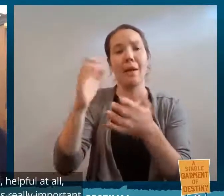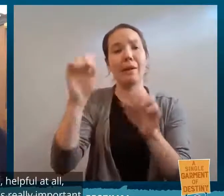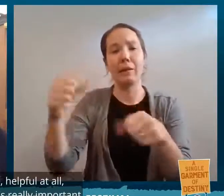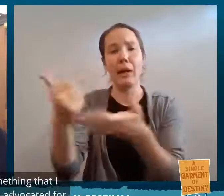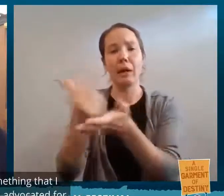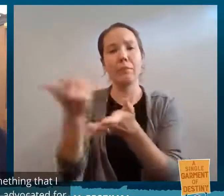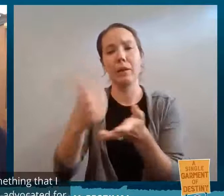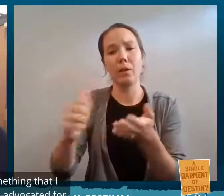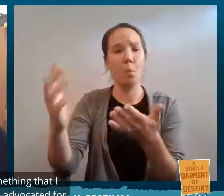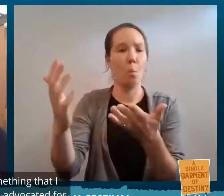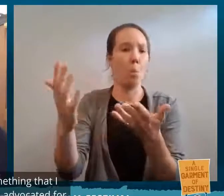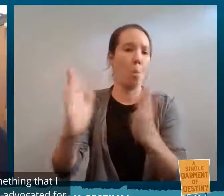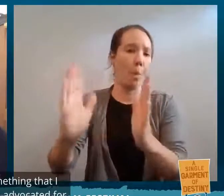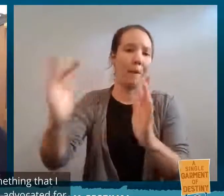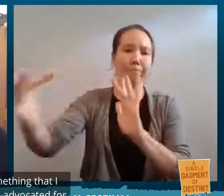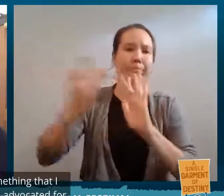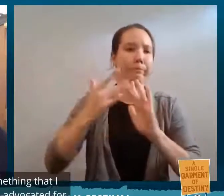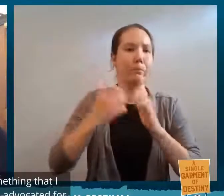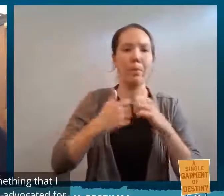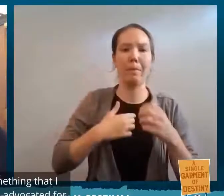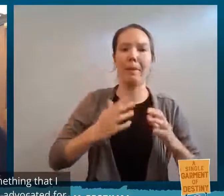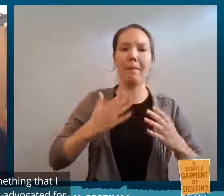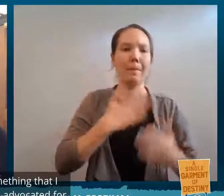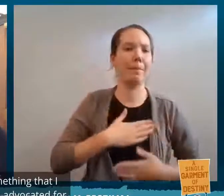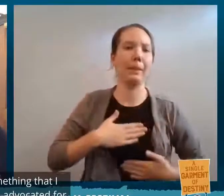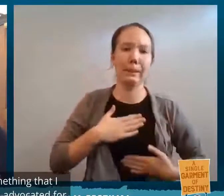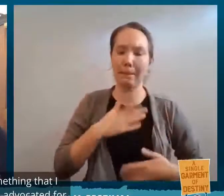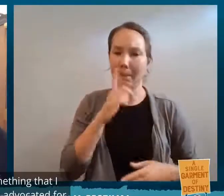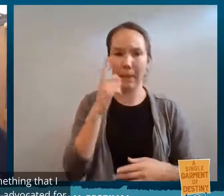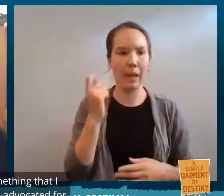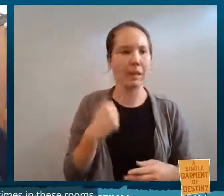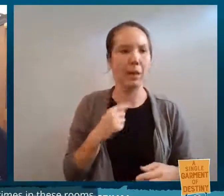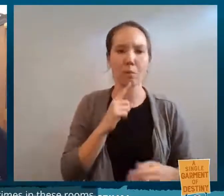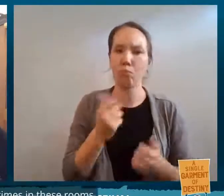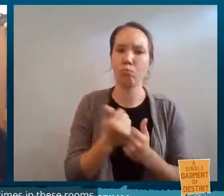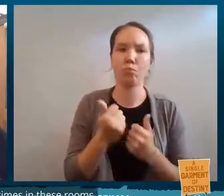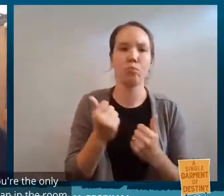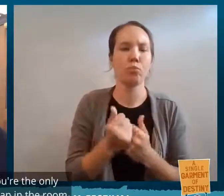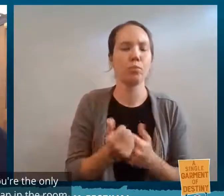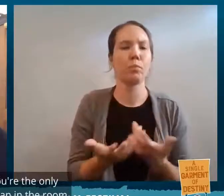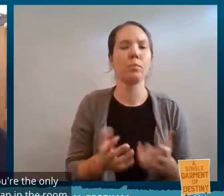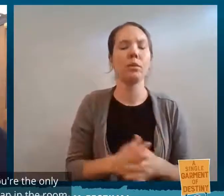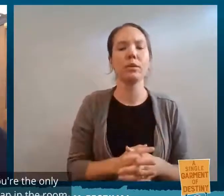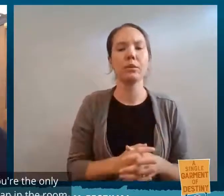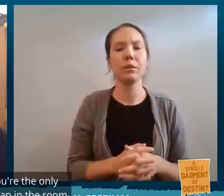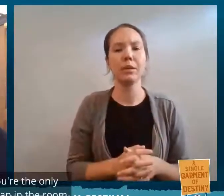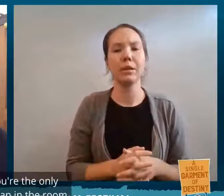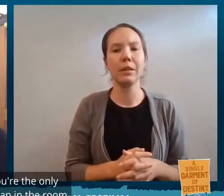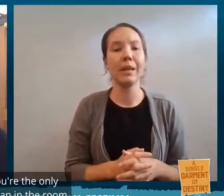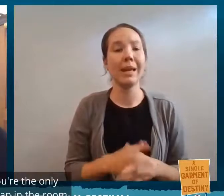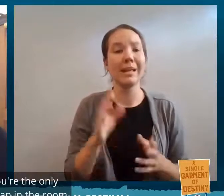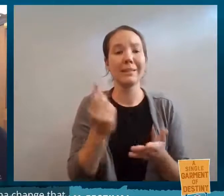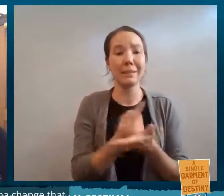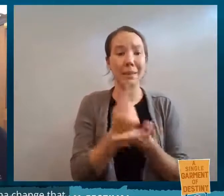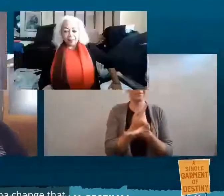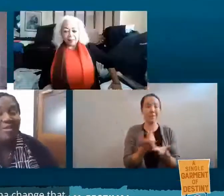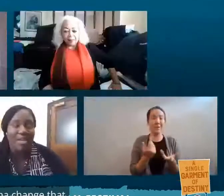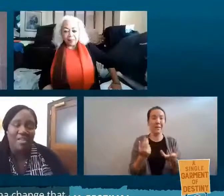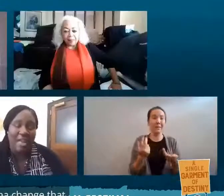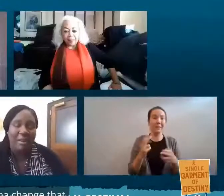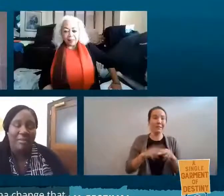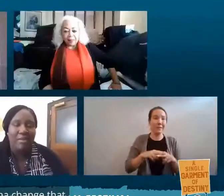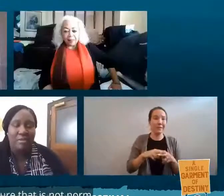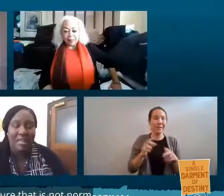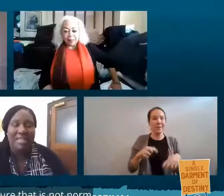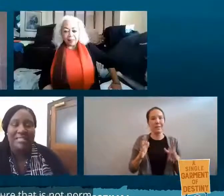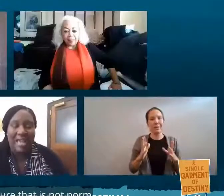really important and something that I have often advocated for. It's lonely sometimes in these rooms when you're the only Black woman in the room. And I want